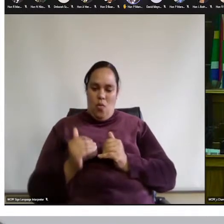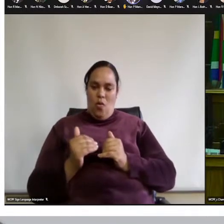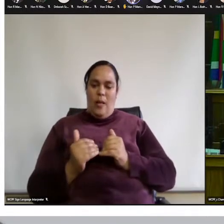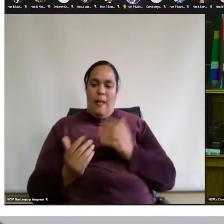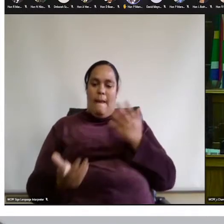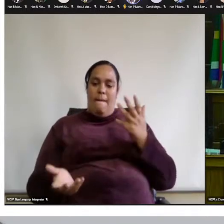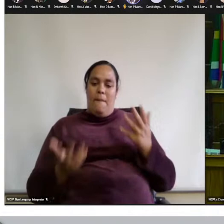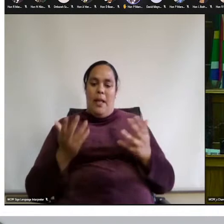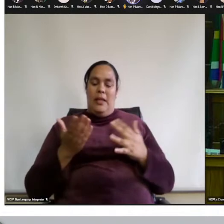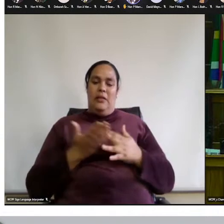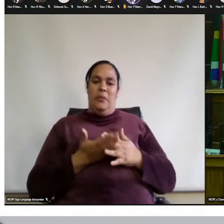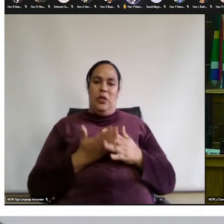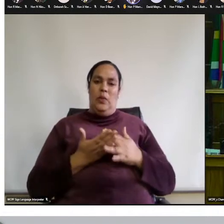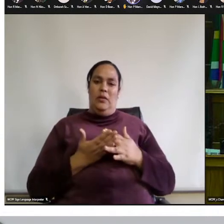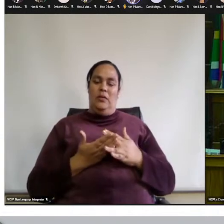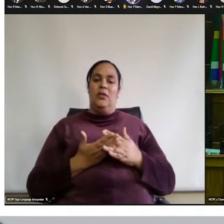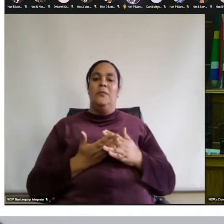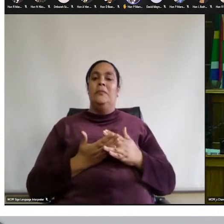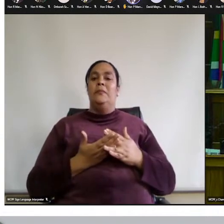between